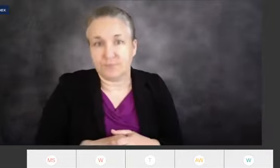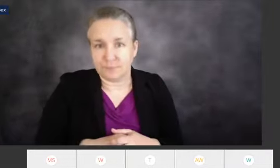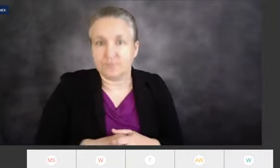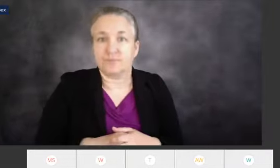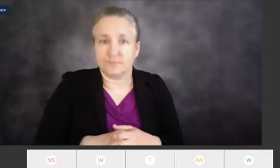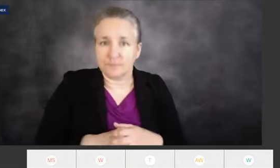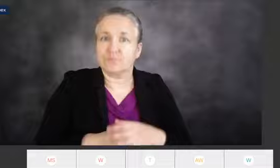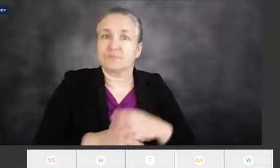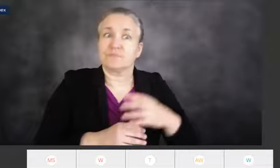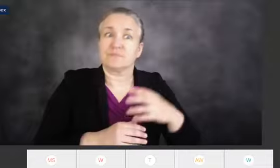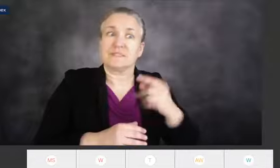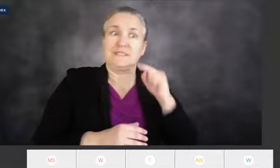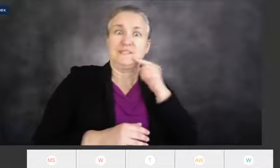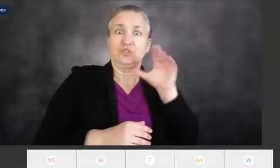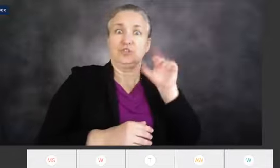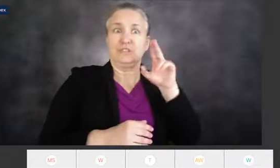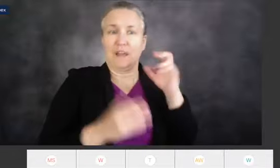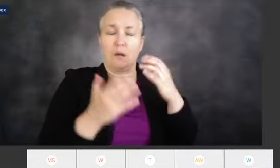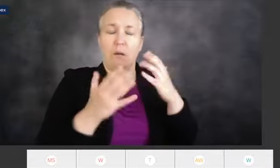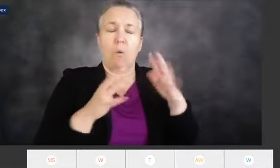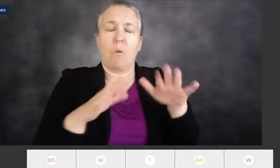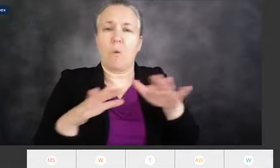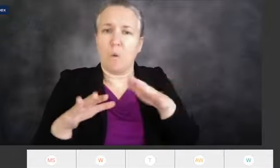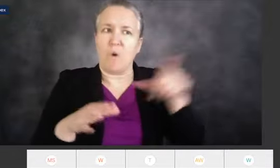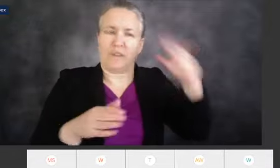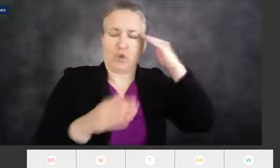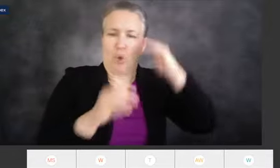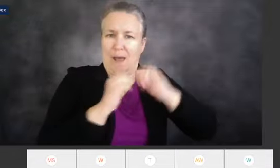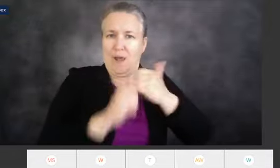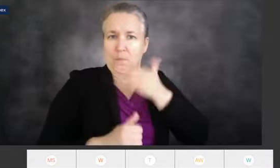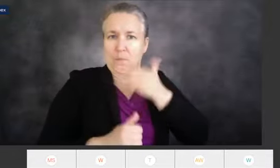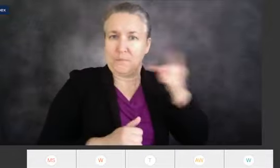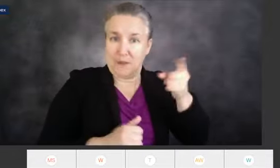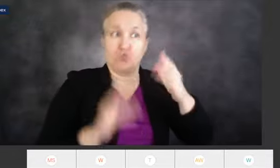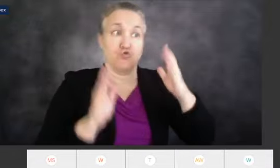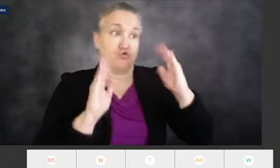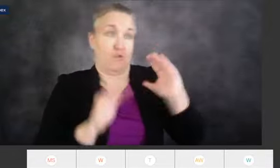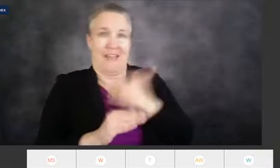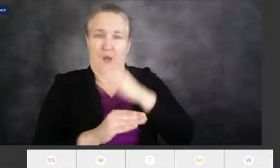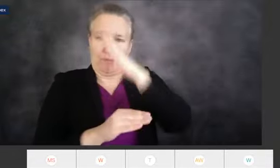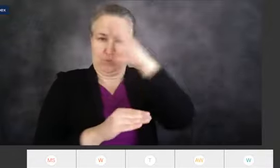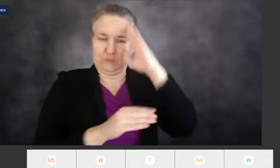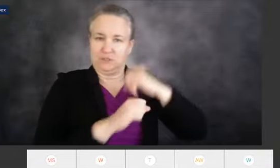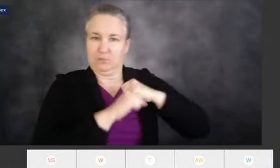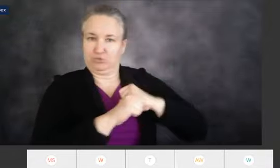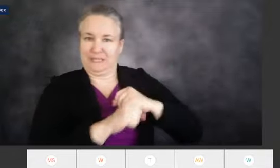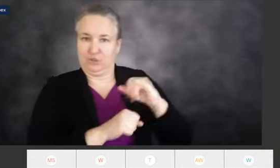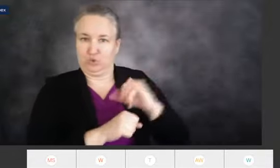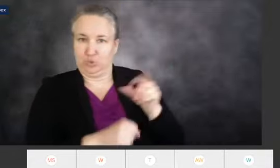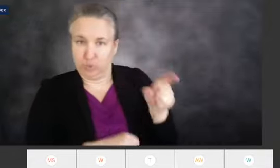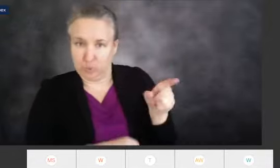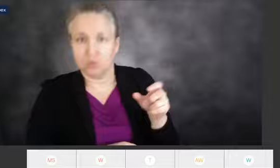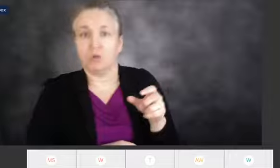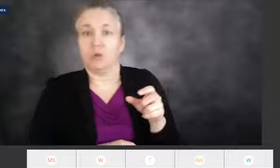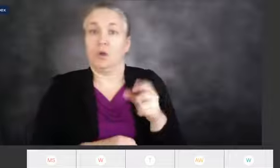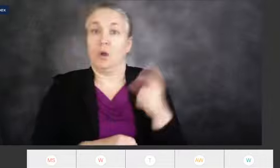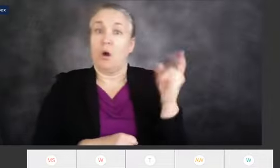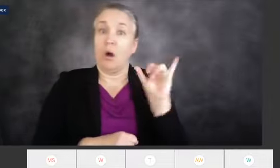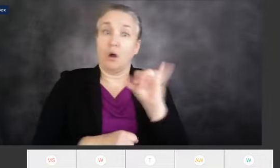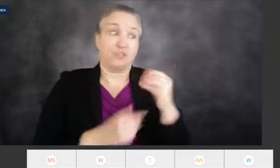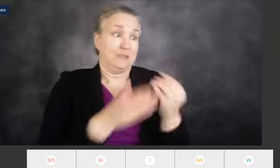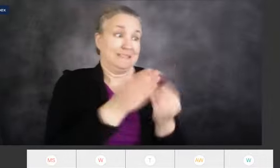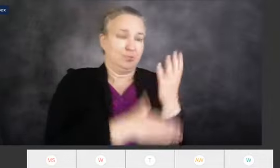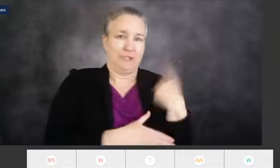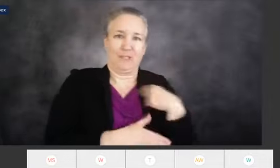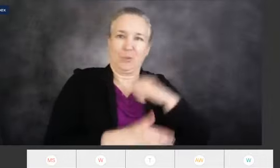care. So that will hopefully help protect our hospitals. We also know now something we didn't know in the spring,